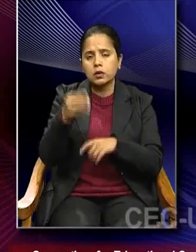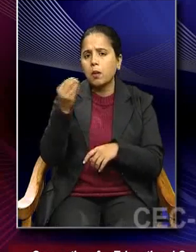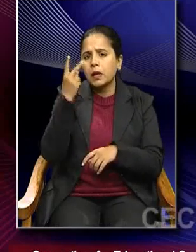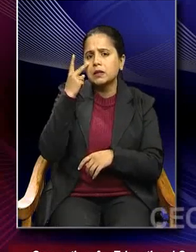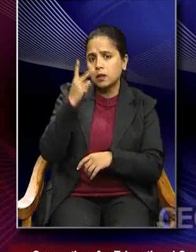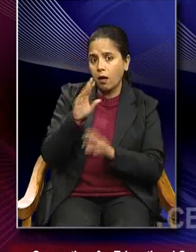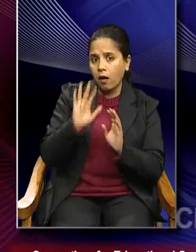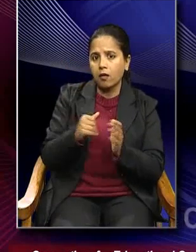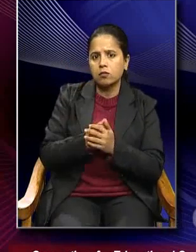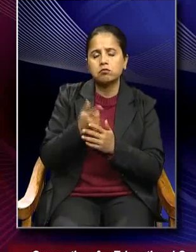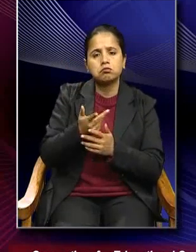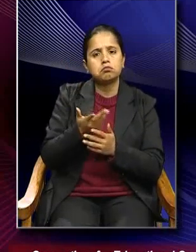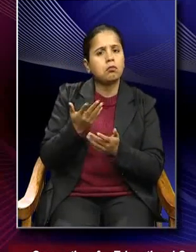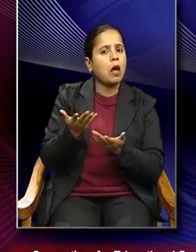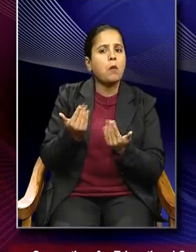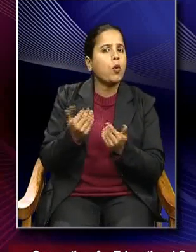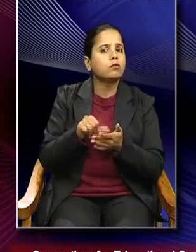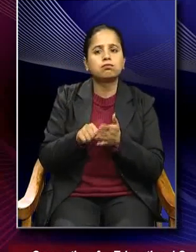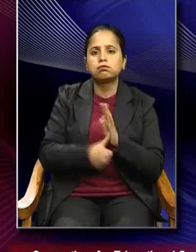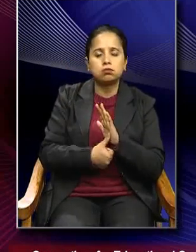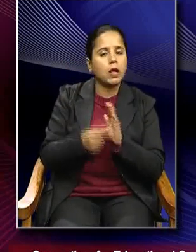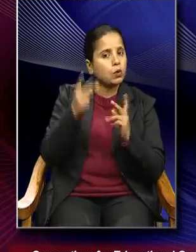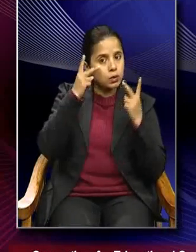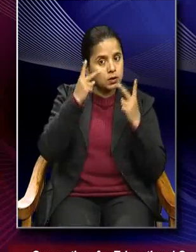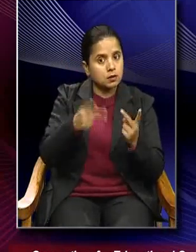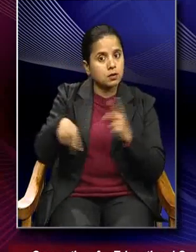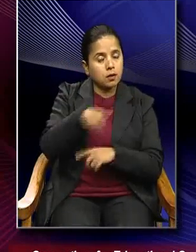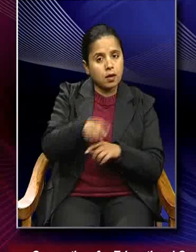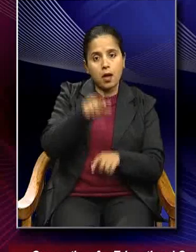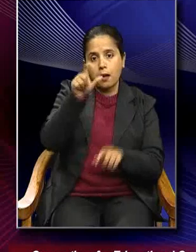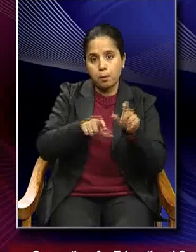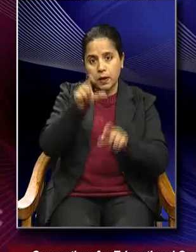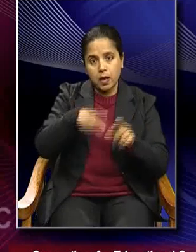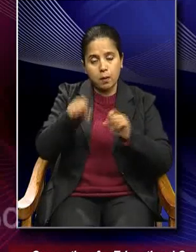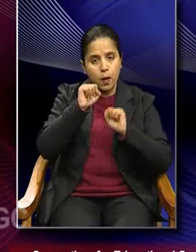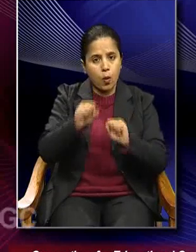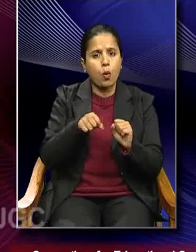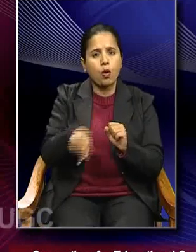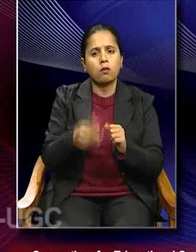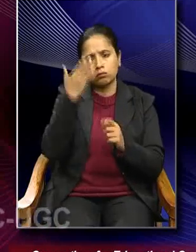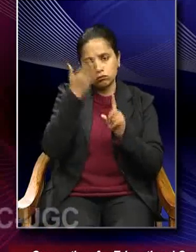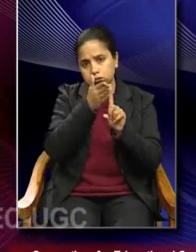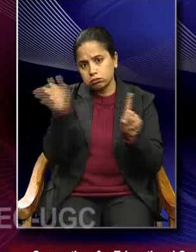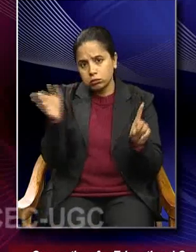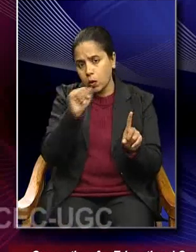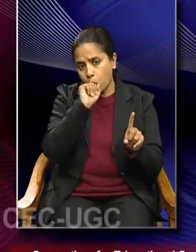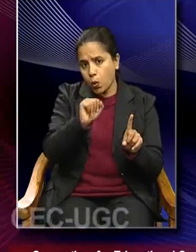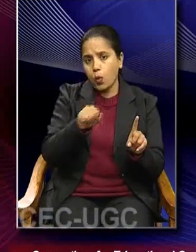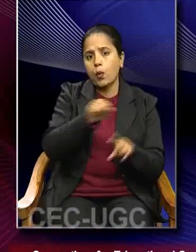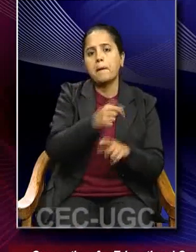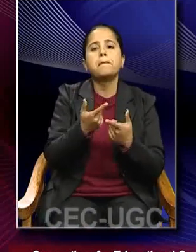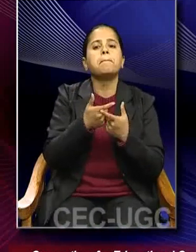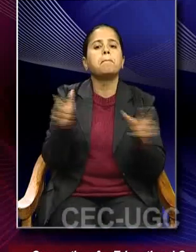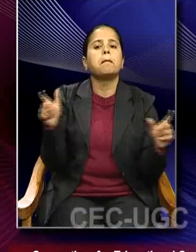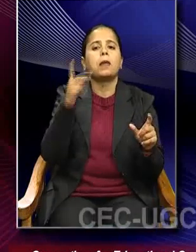of unable to look into the individual's deviance from the